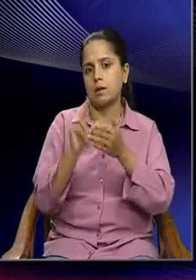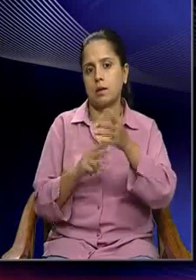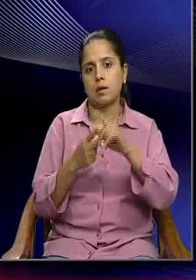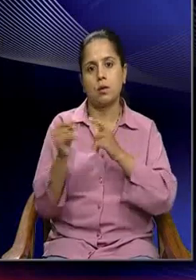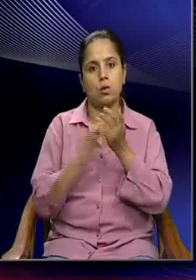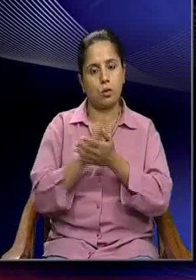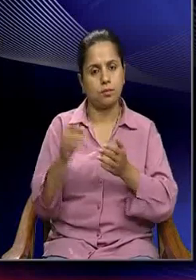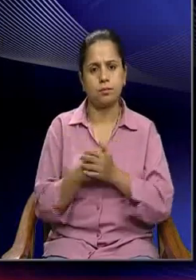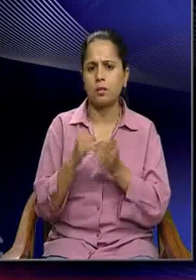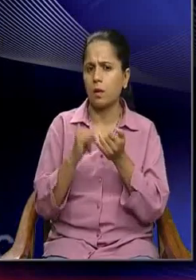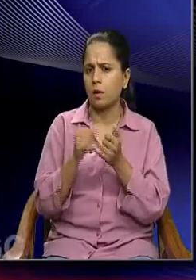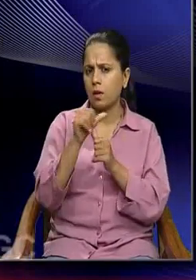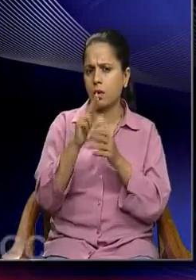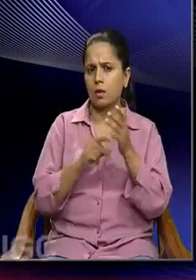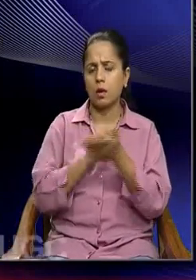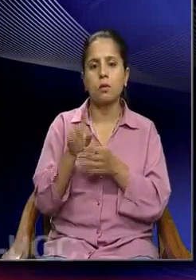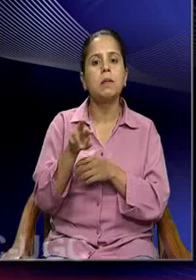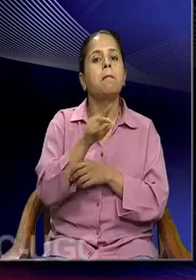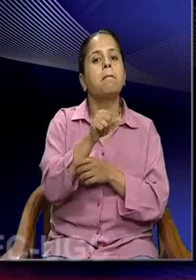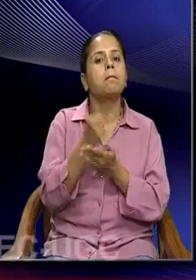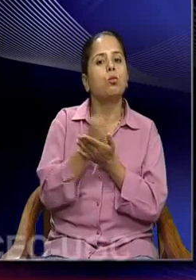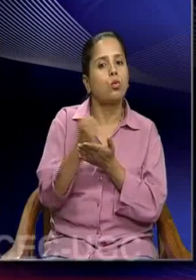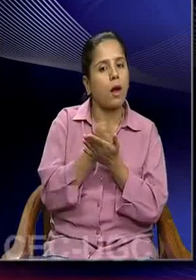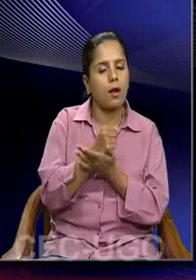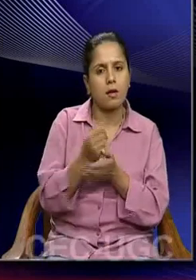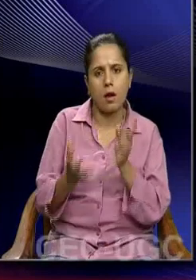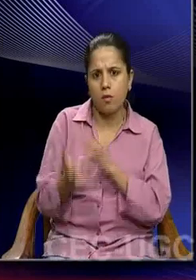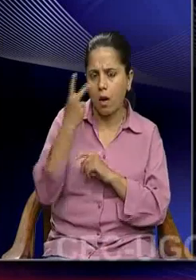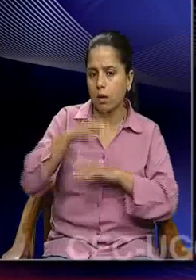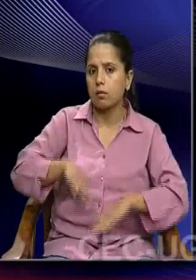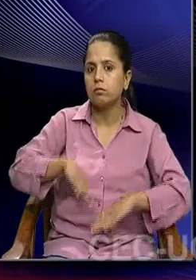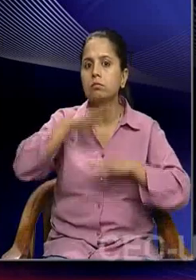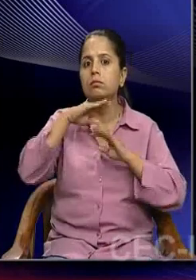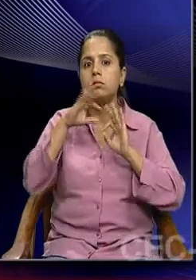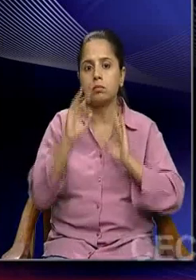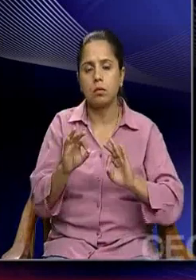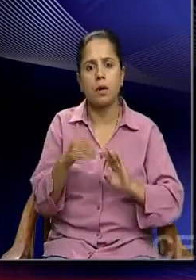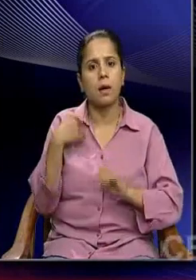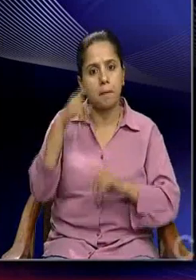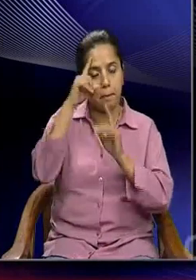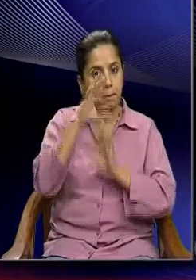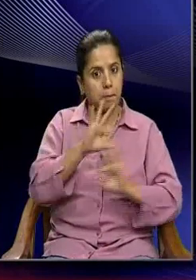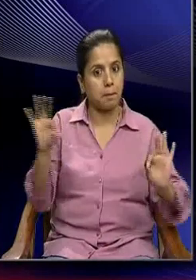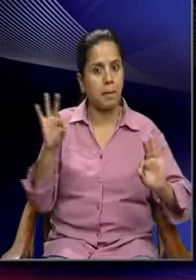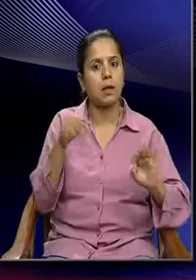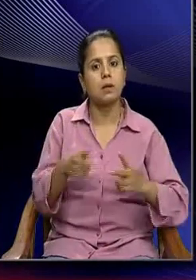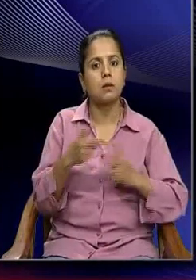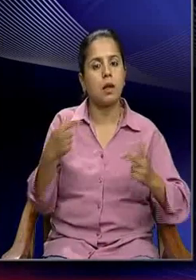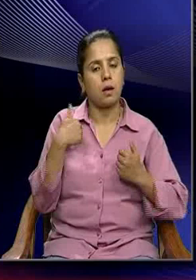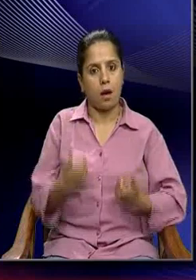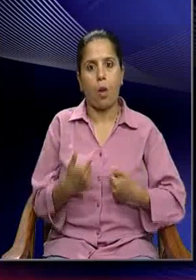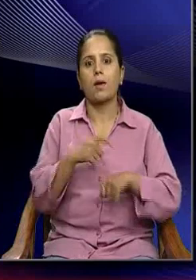So santosh is the practice of finding contentment and inner peace in the present